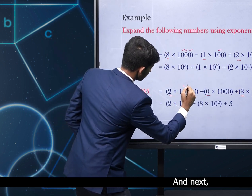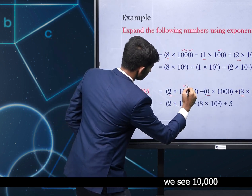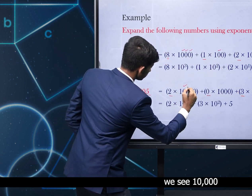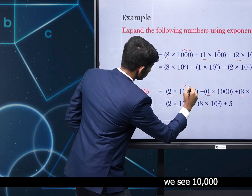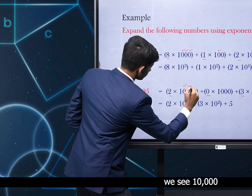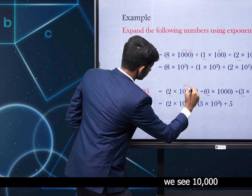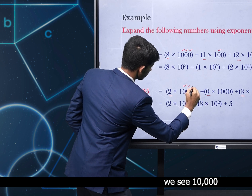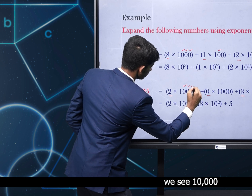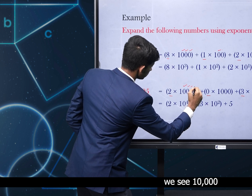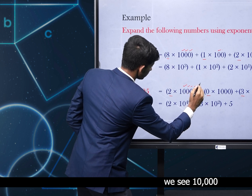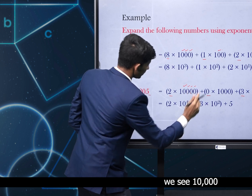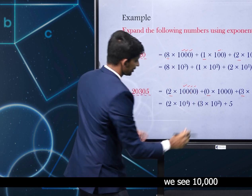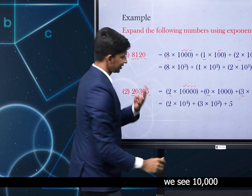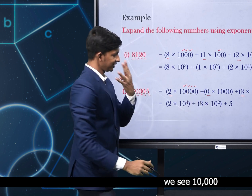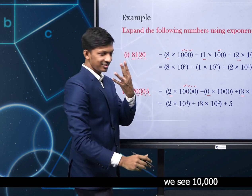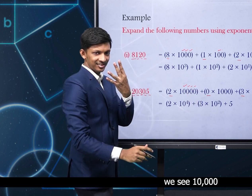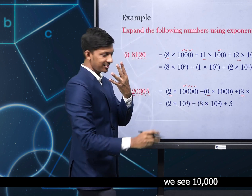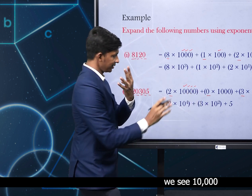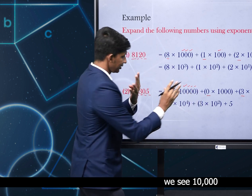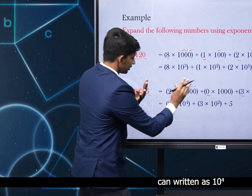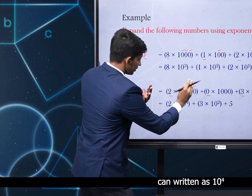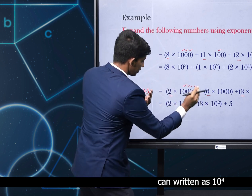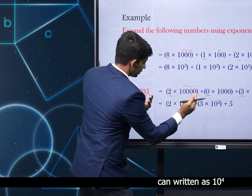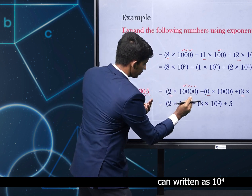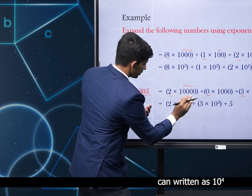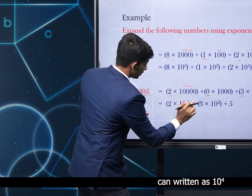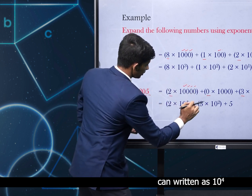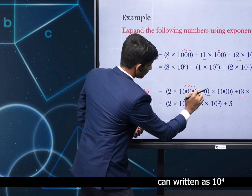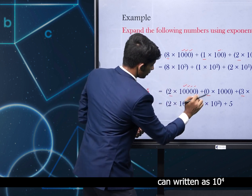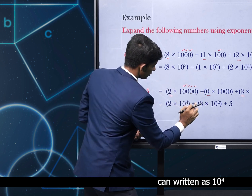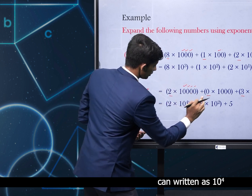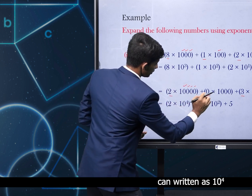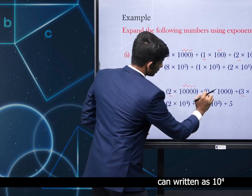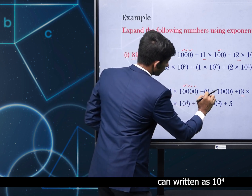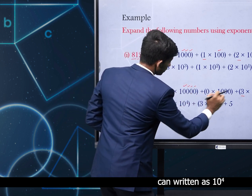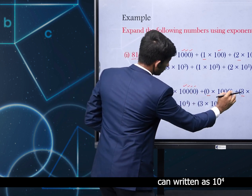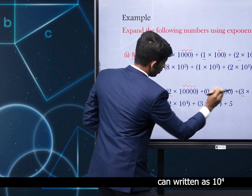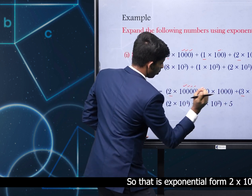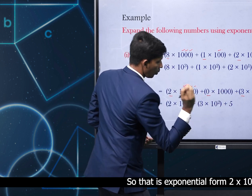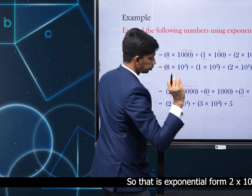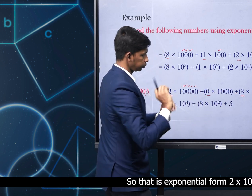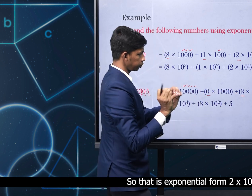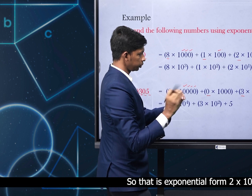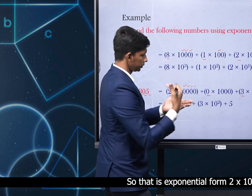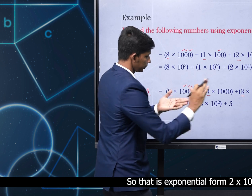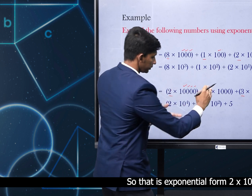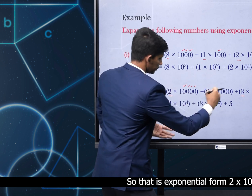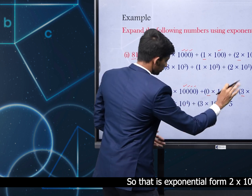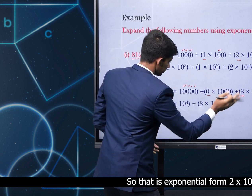we see 10,000 can be written as 10 to the power of 4. So that is exponential form, 2 into 10 to the